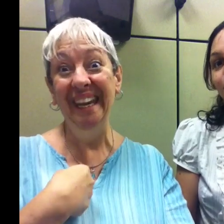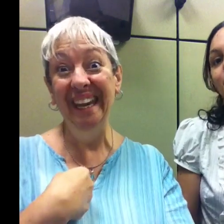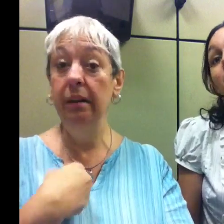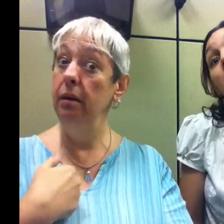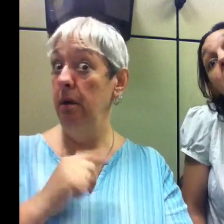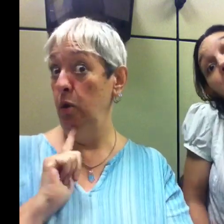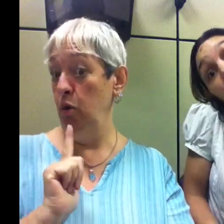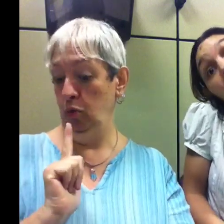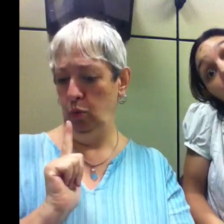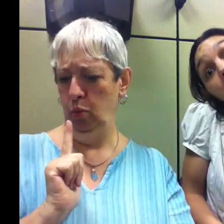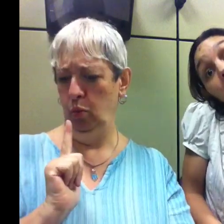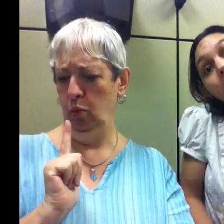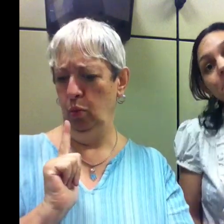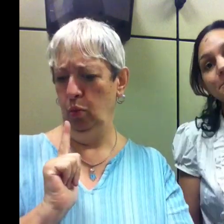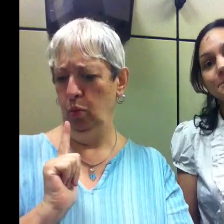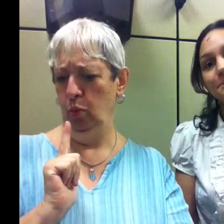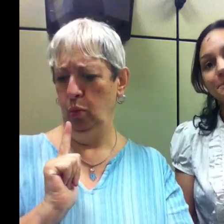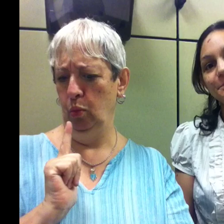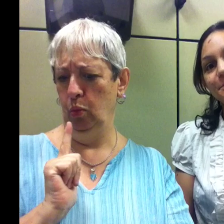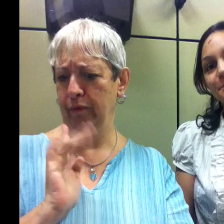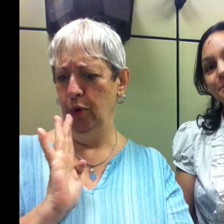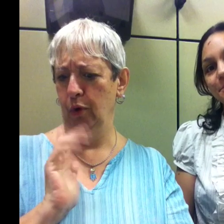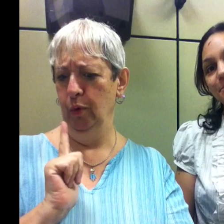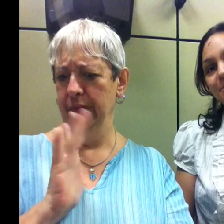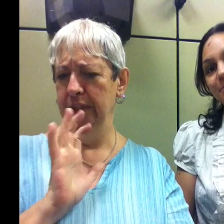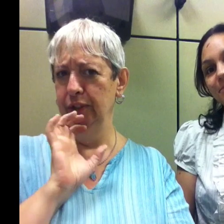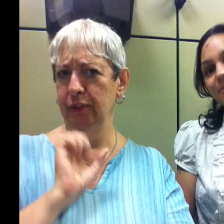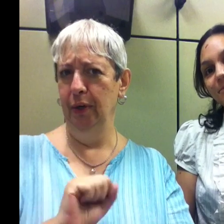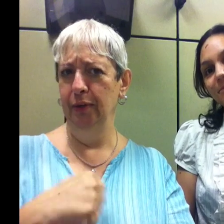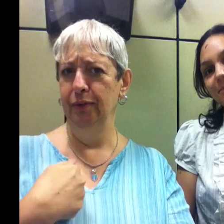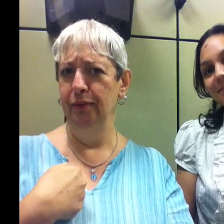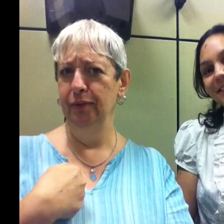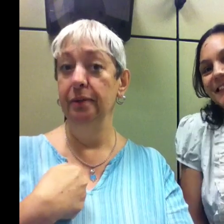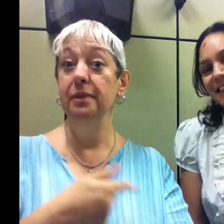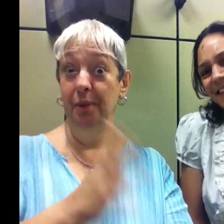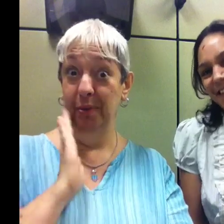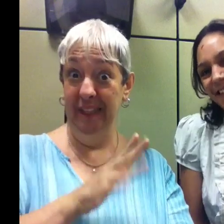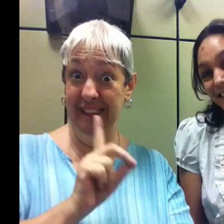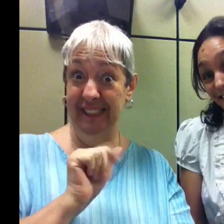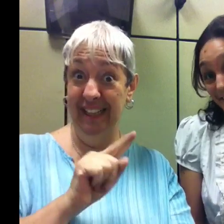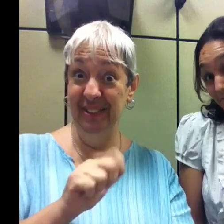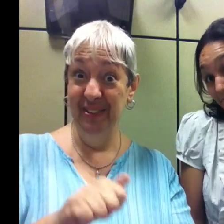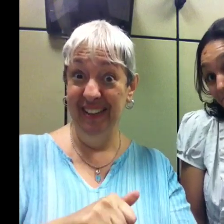Upgrade. So if I want, I get a bouquet. Thank you for that generosity. And